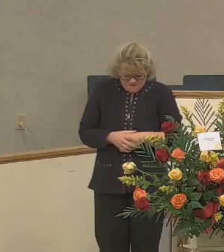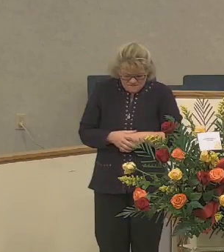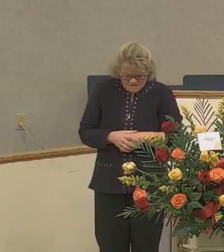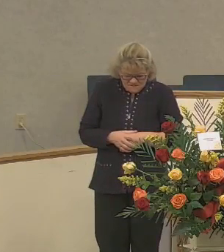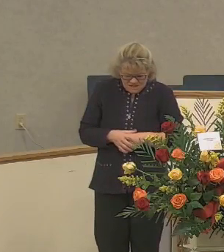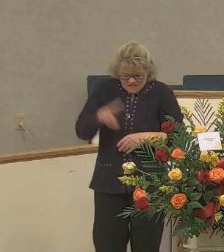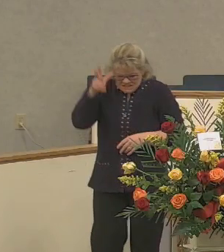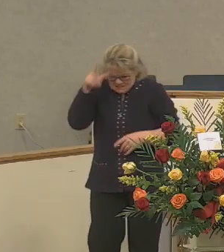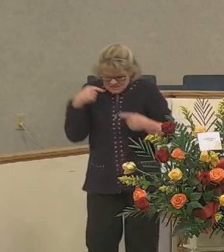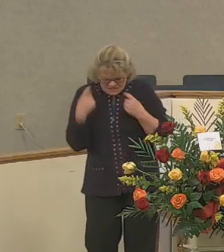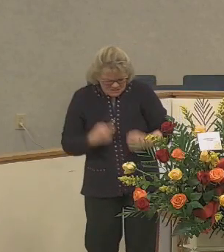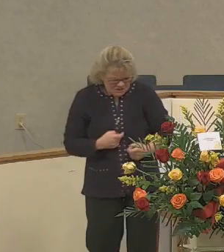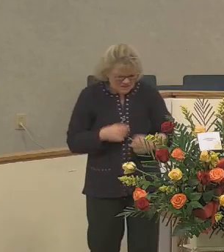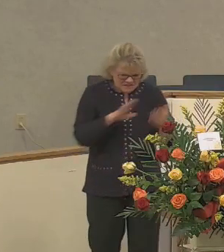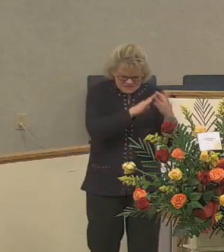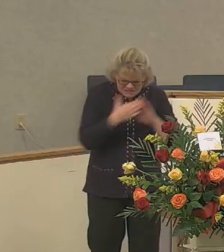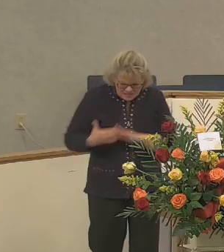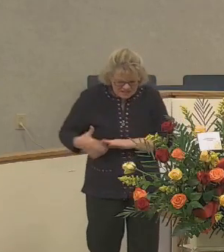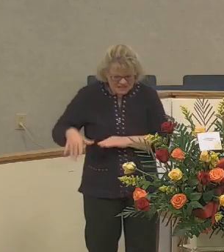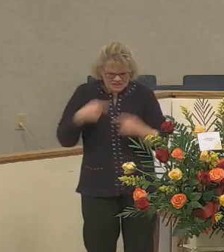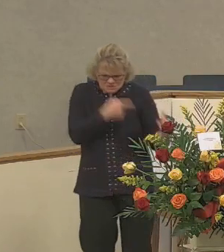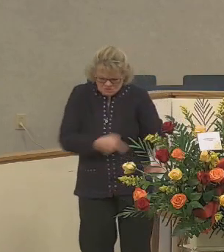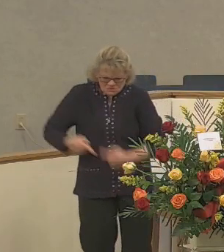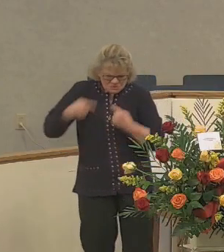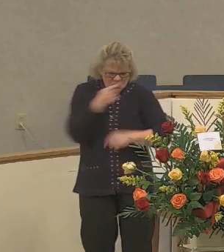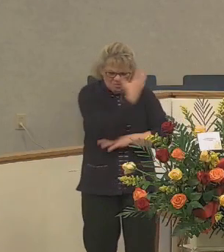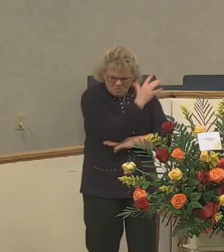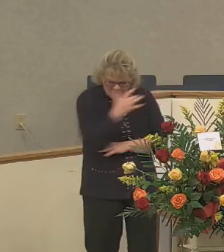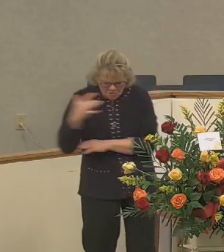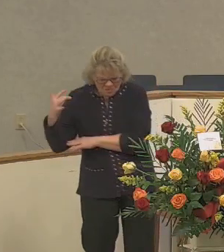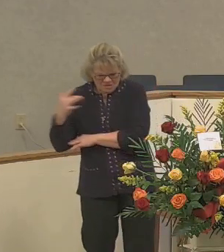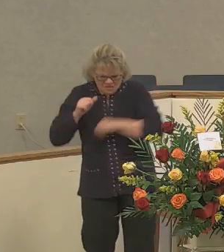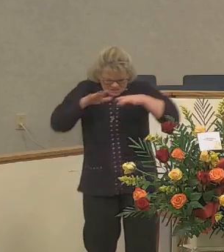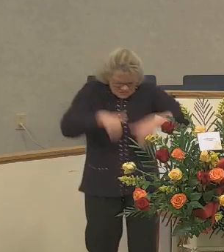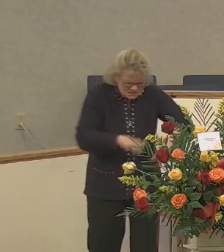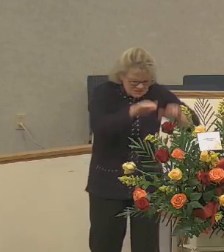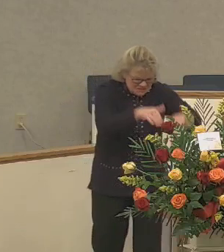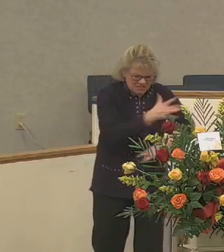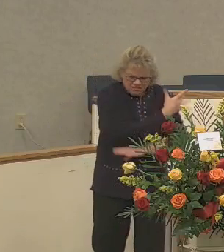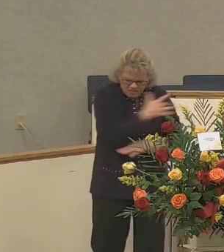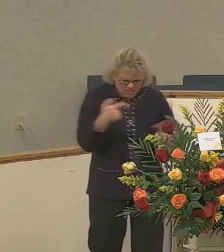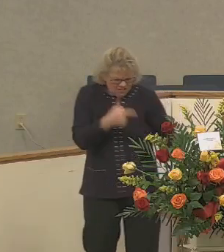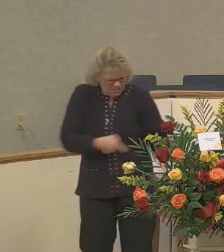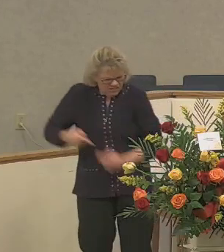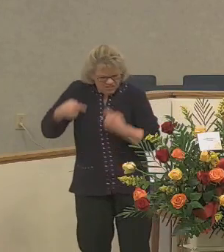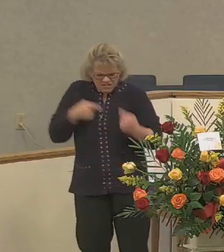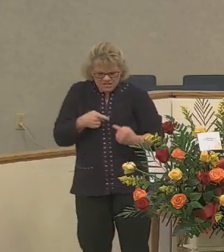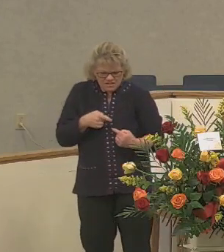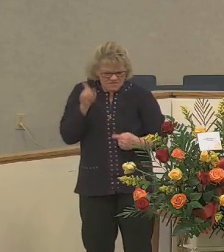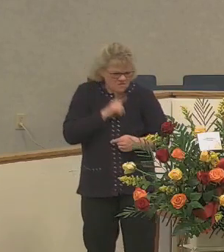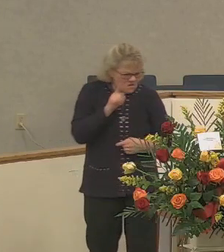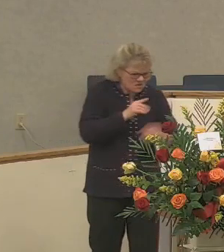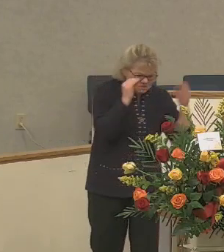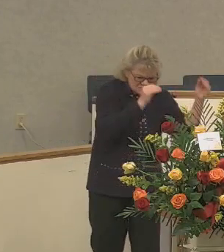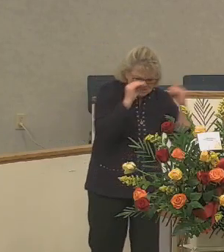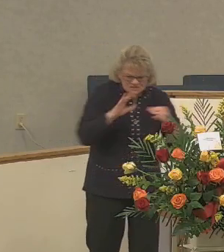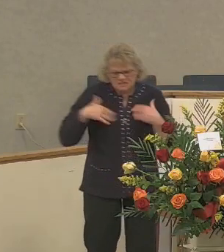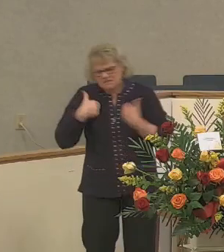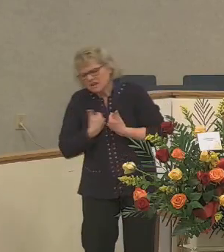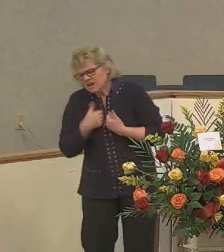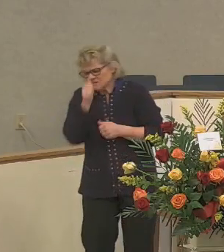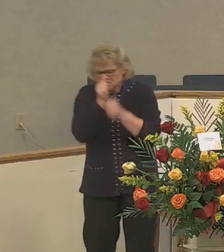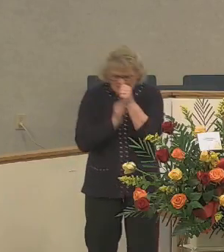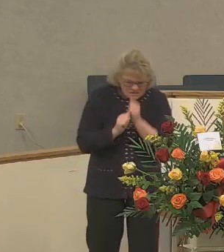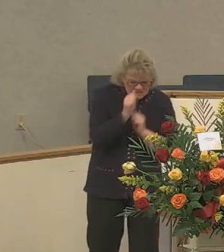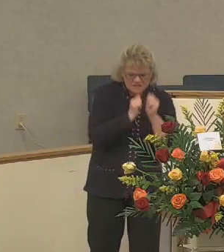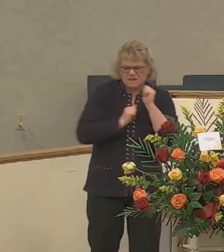in perils in the city, in perils in the wilderness, in perils in the sea, in perils among false brethren, in weariness and